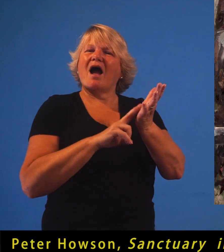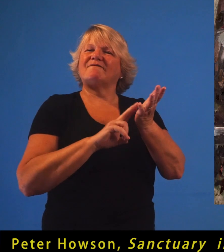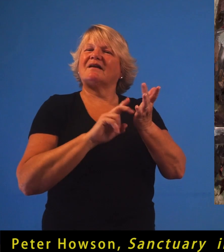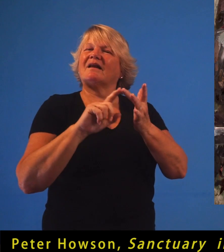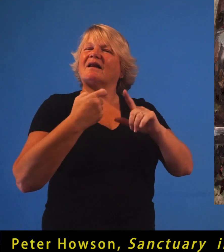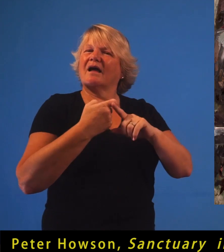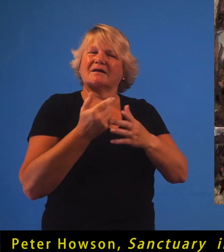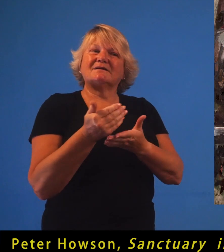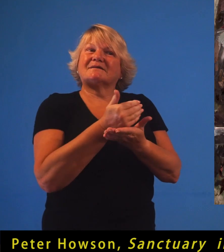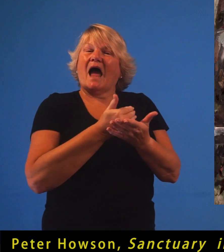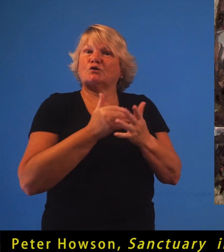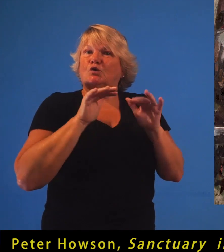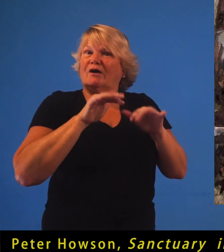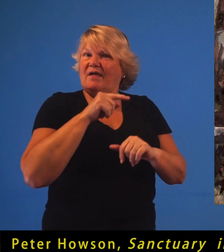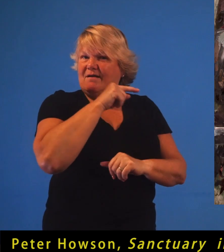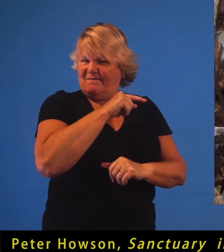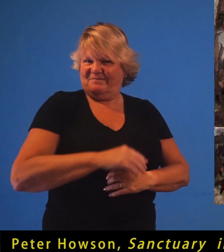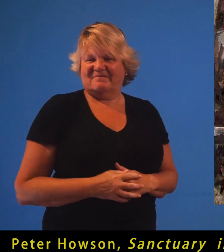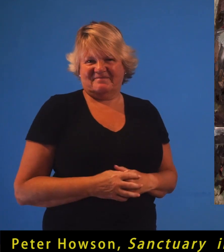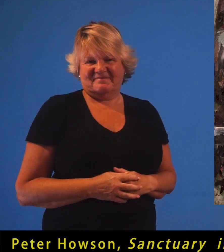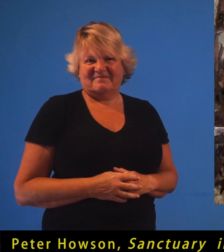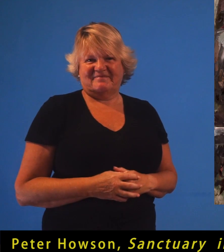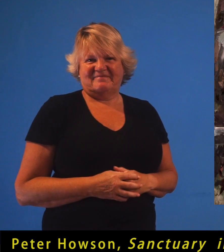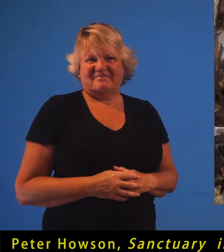Sanctuary in Travnik.